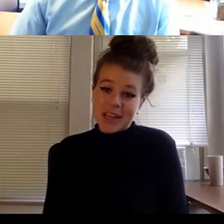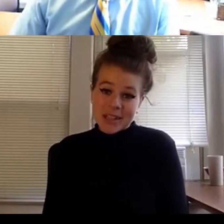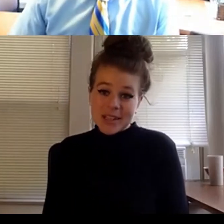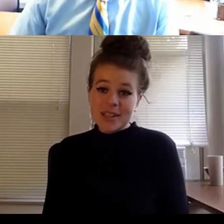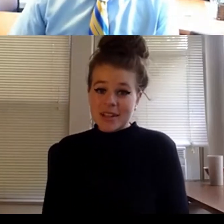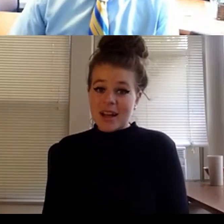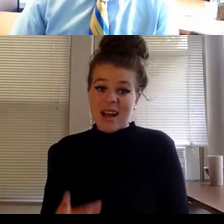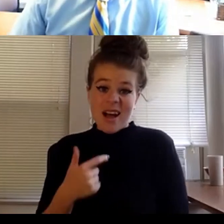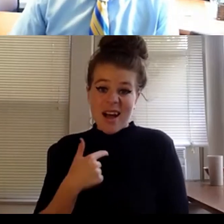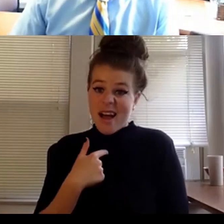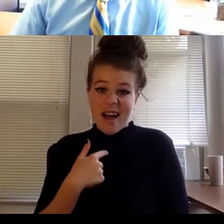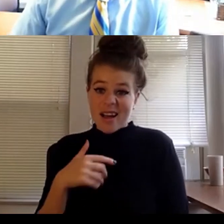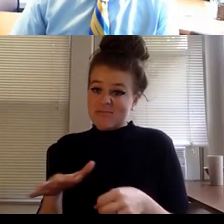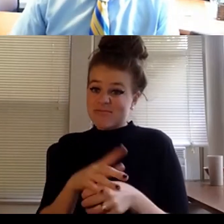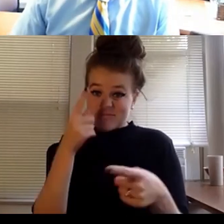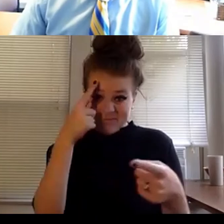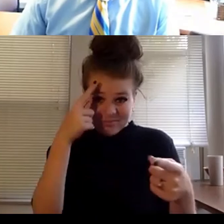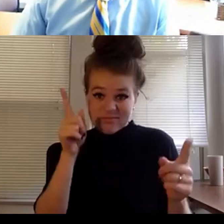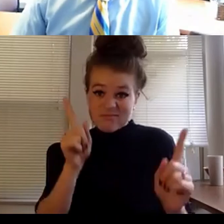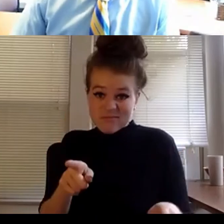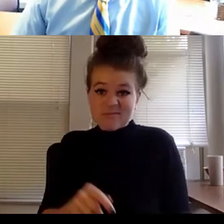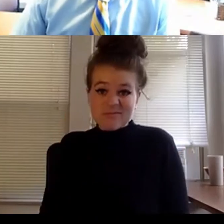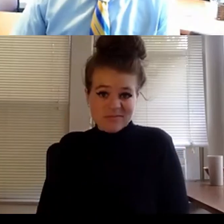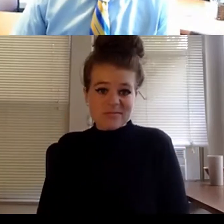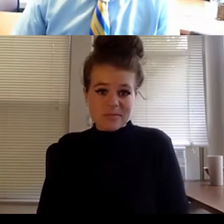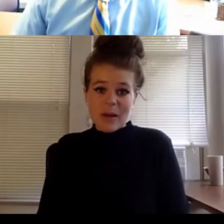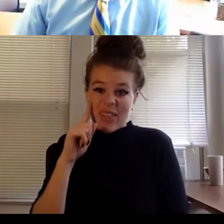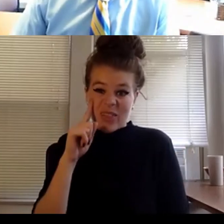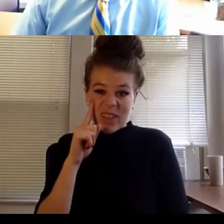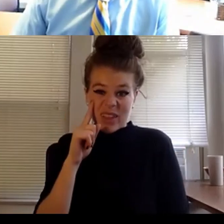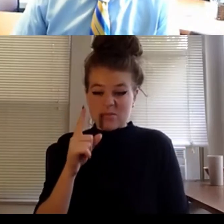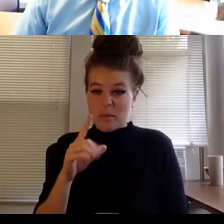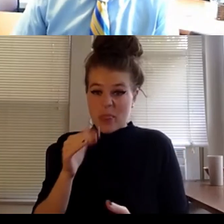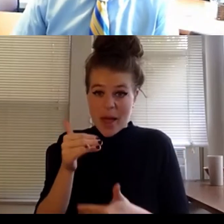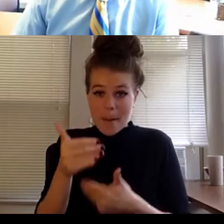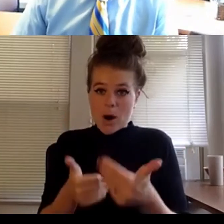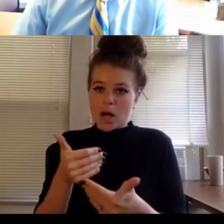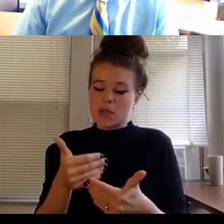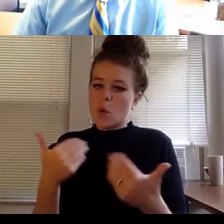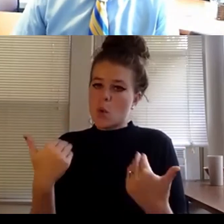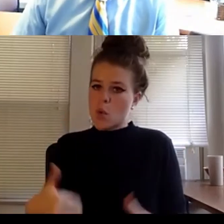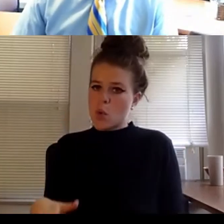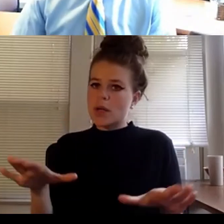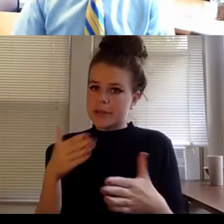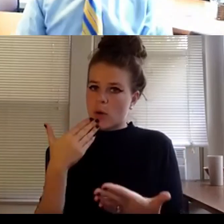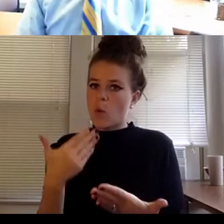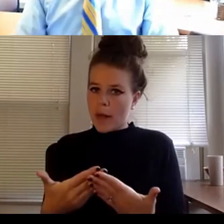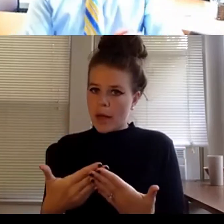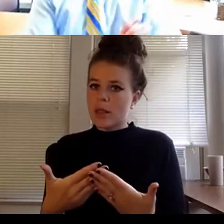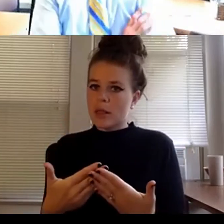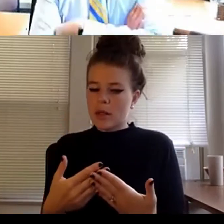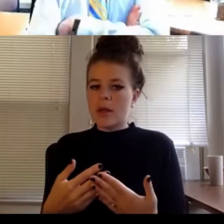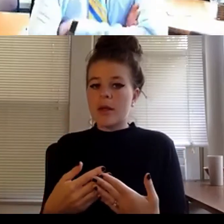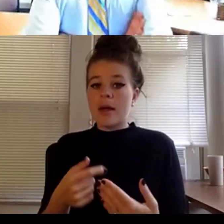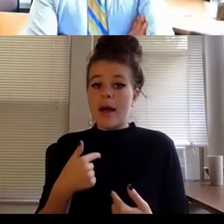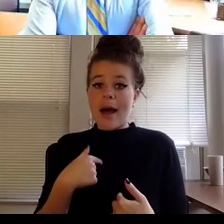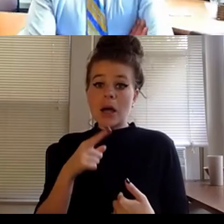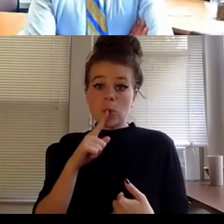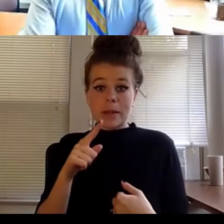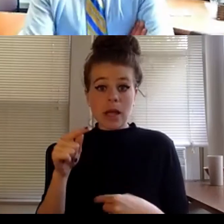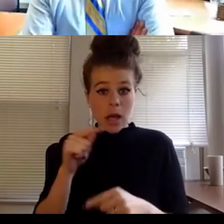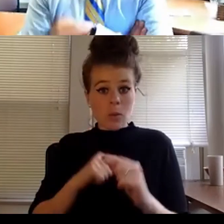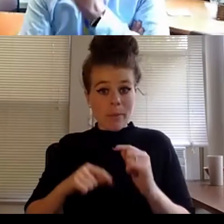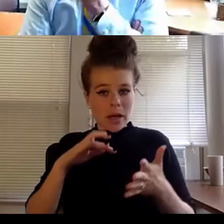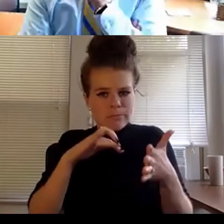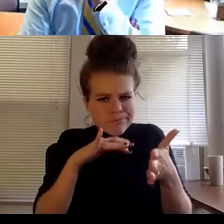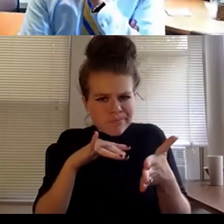I fully agree, Dr. Fung. I think it's done very well as a clinician and looking at the process. And I went back really and studied the process